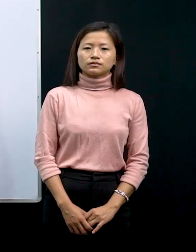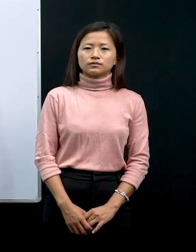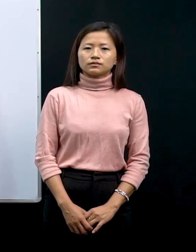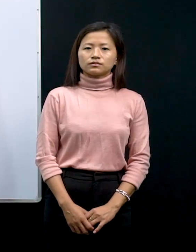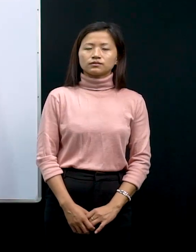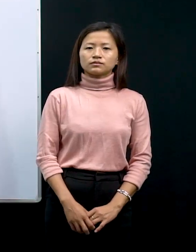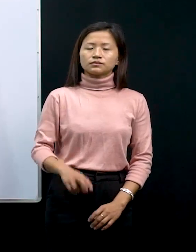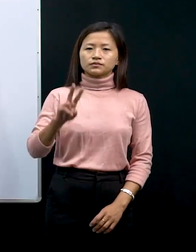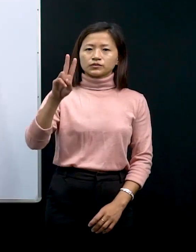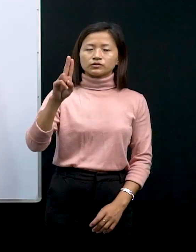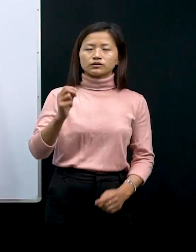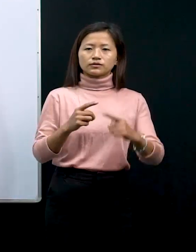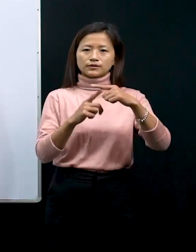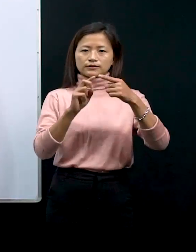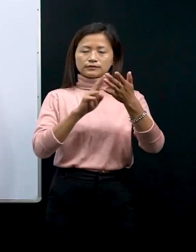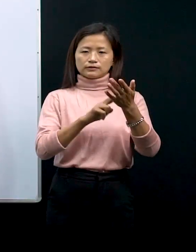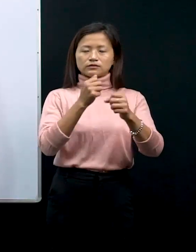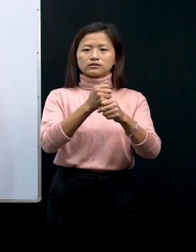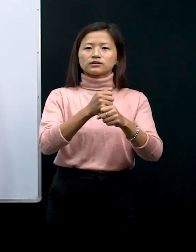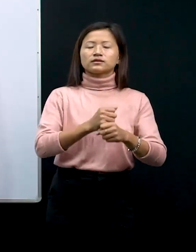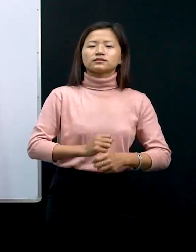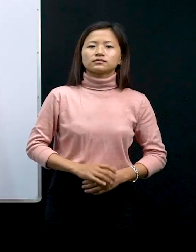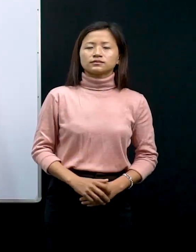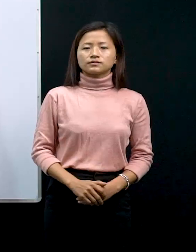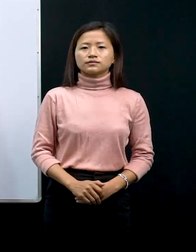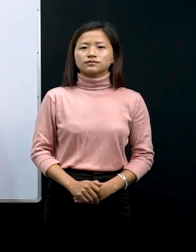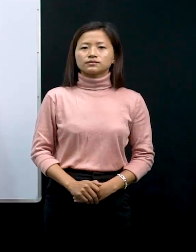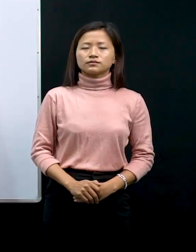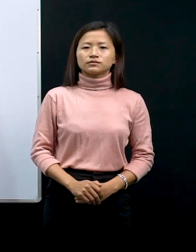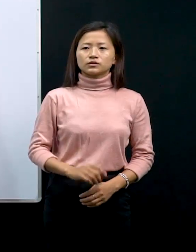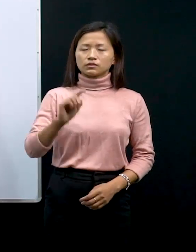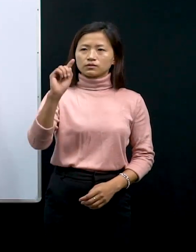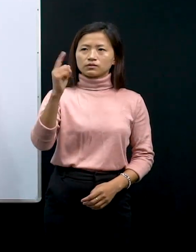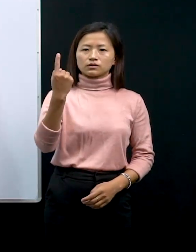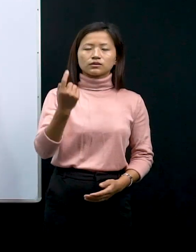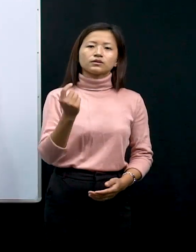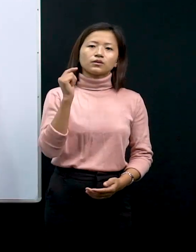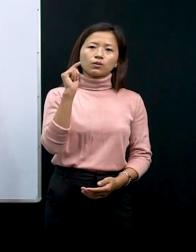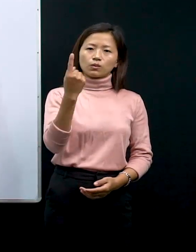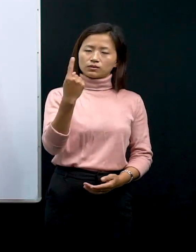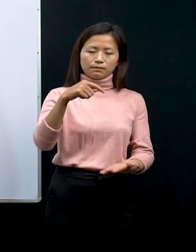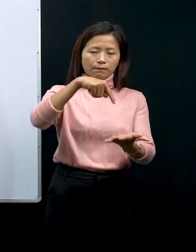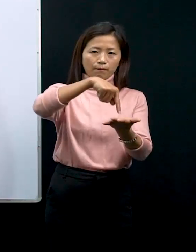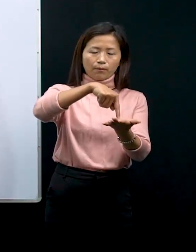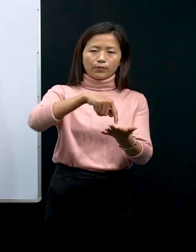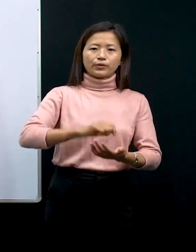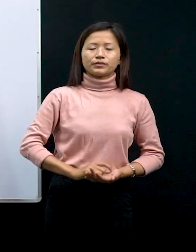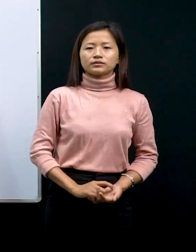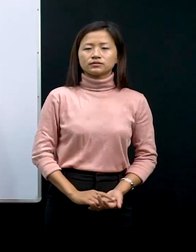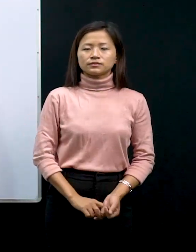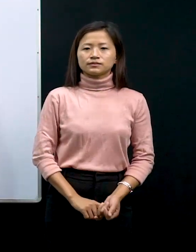These 2 are a tangent, right? Touch the, which one? Only 1 point. What about this one?